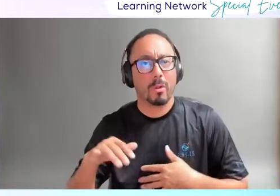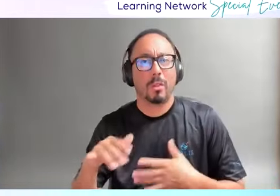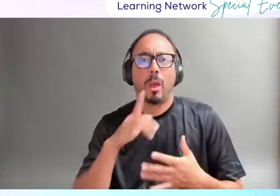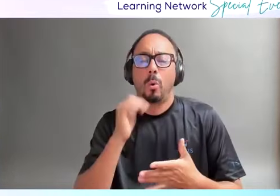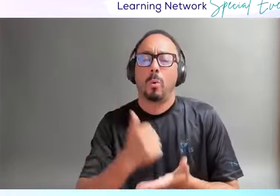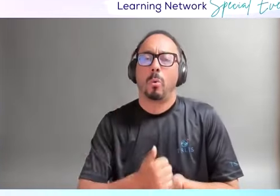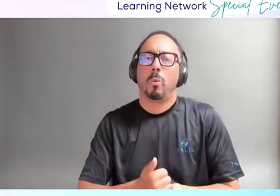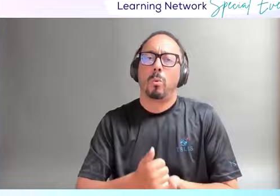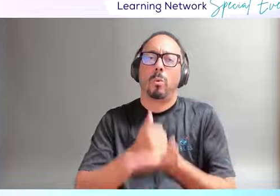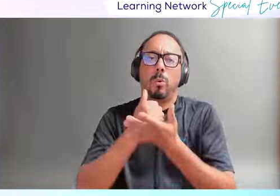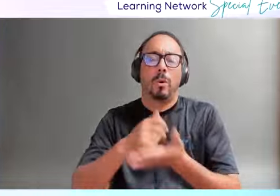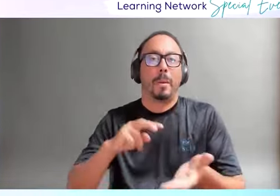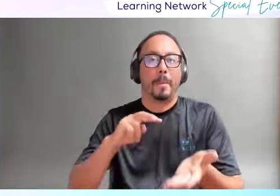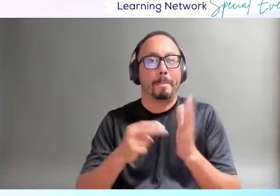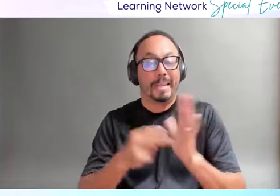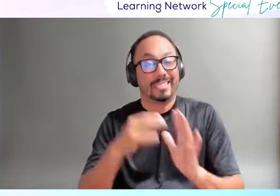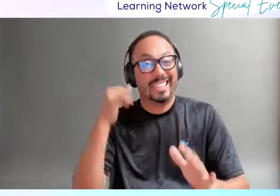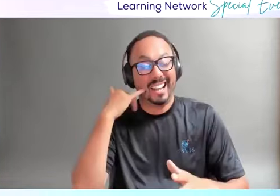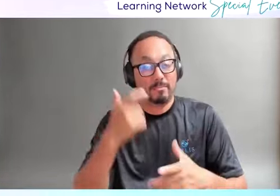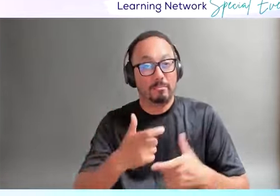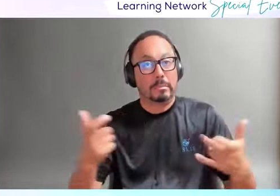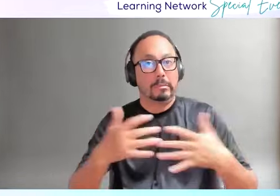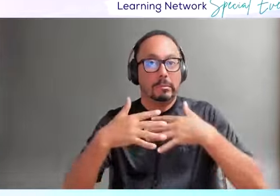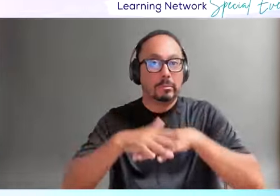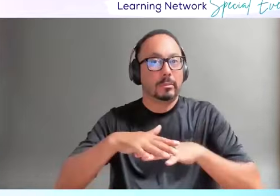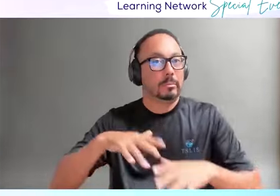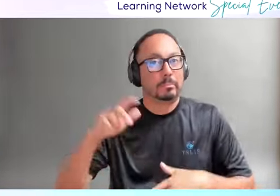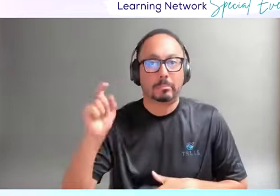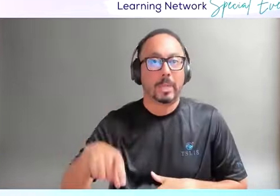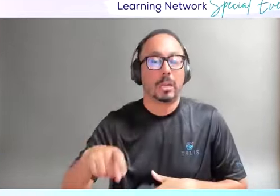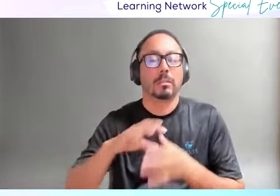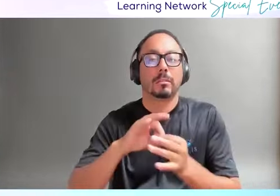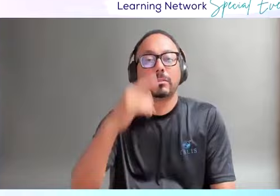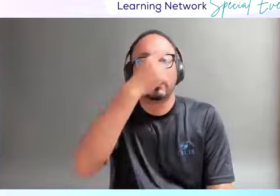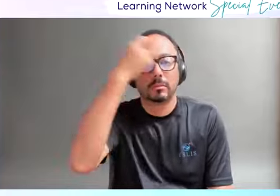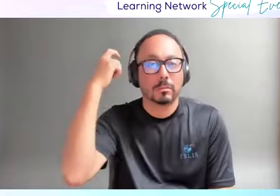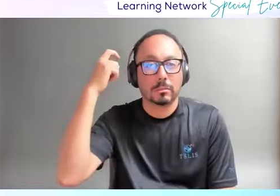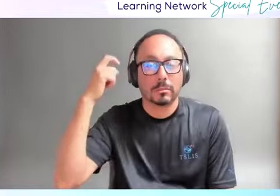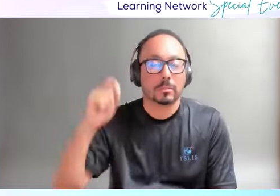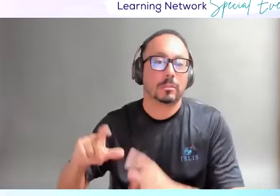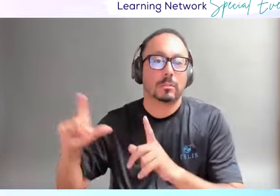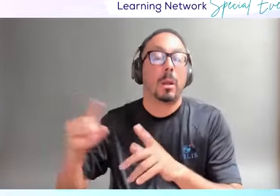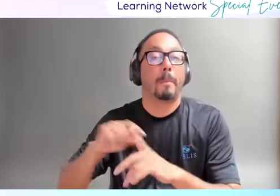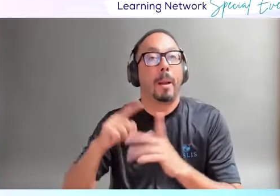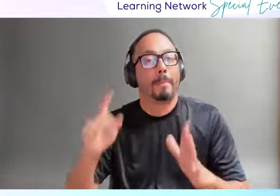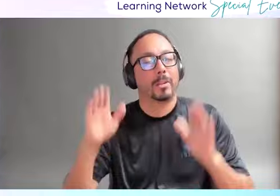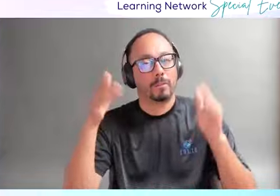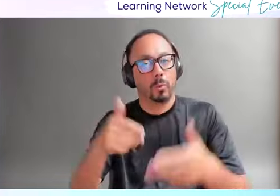integration required around the concept of trauma that is central to all three areas can often be a